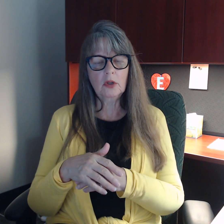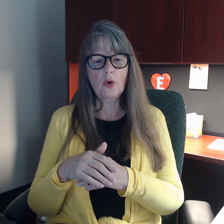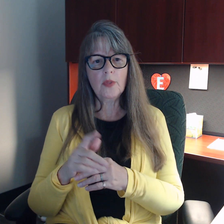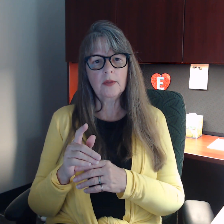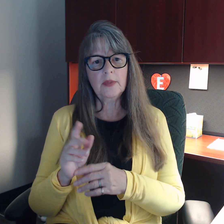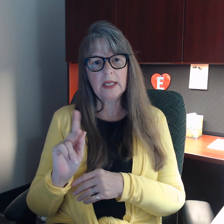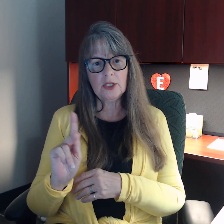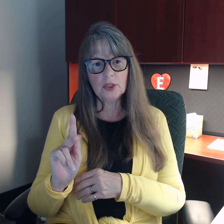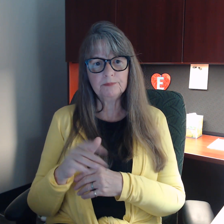the kitchen.